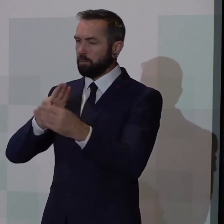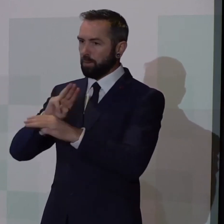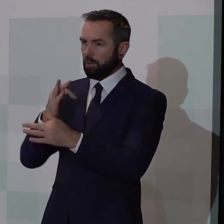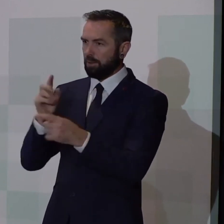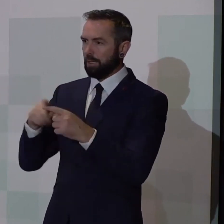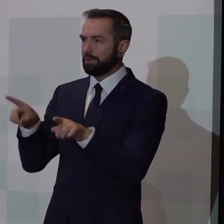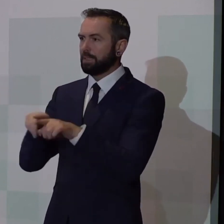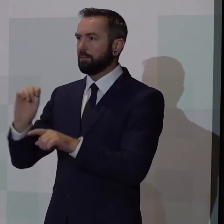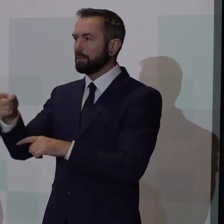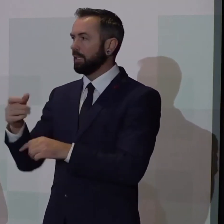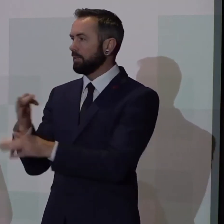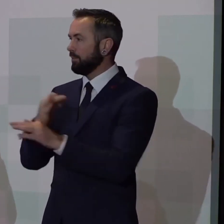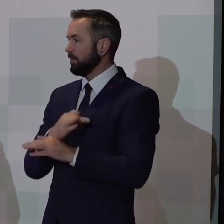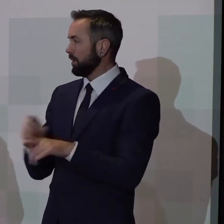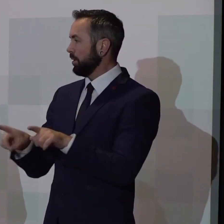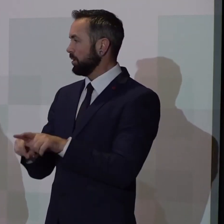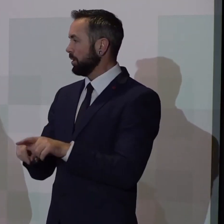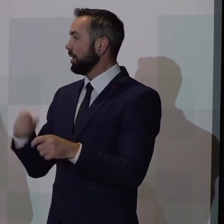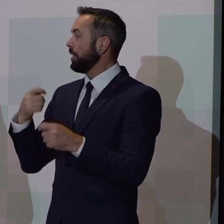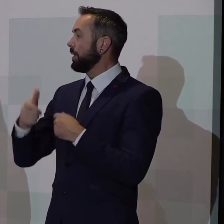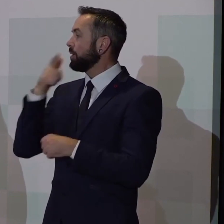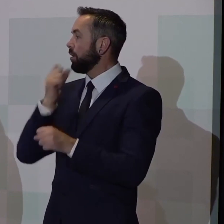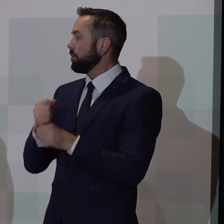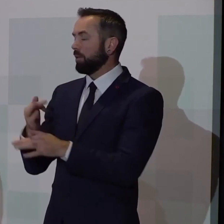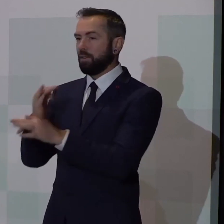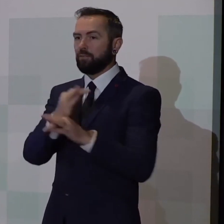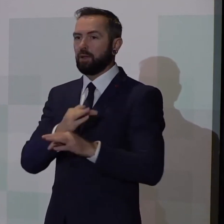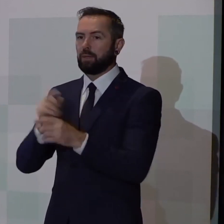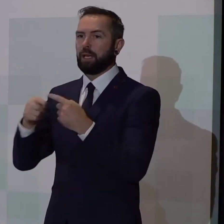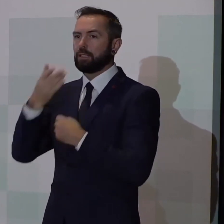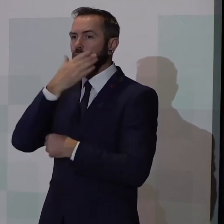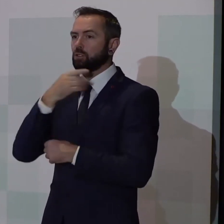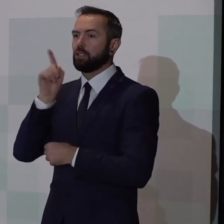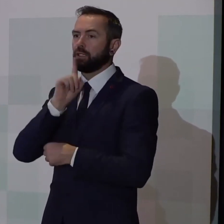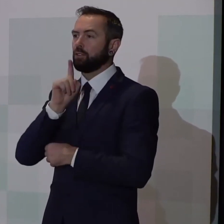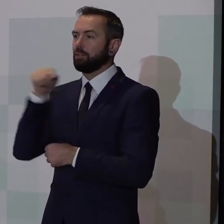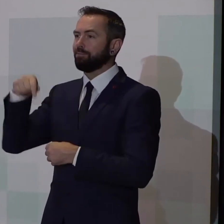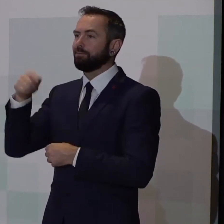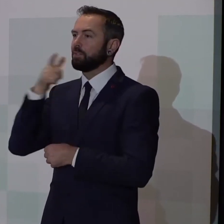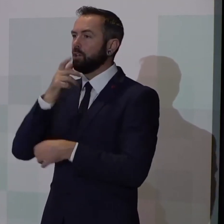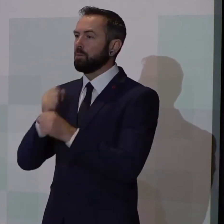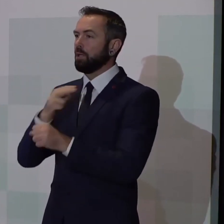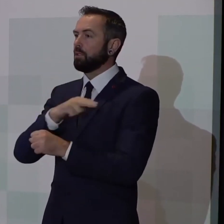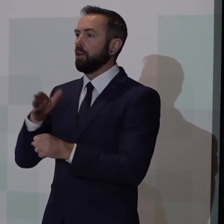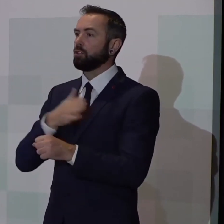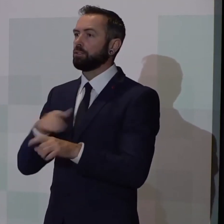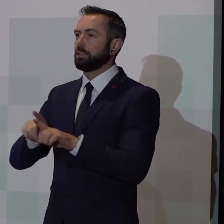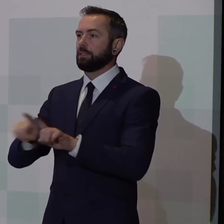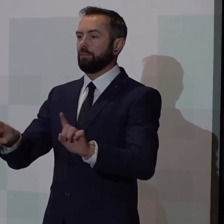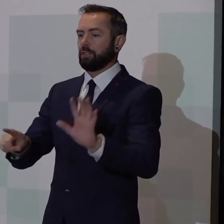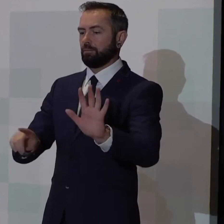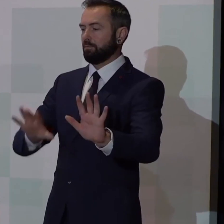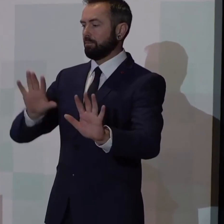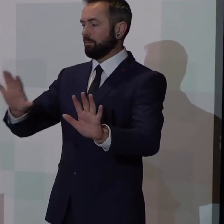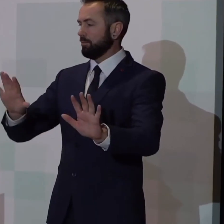well. And then finally, I want to talk about the family and gender. And here I'm talking about not just the differences between sort